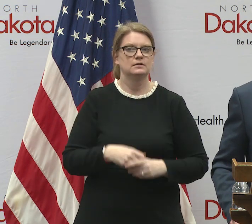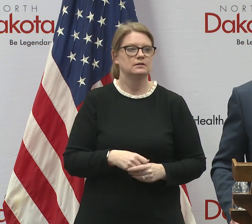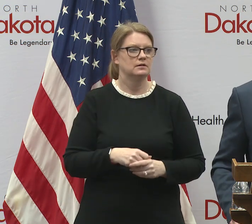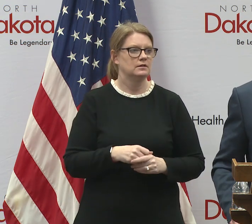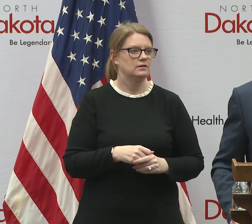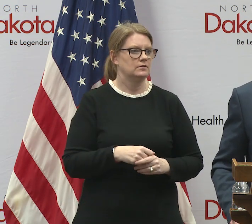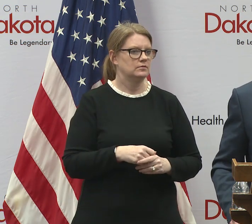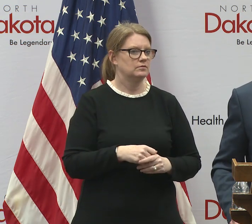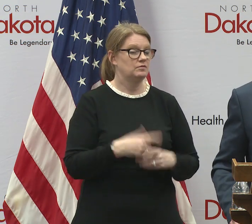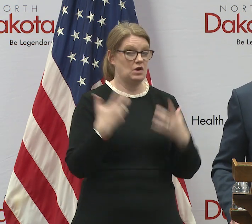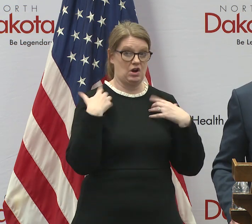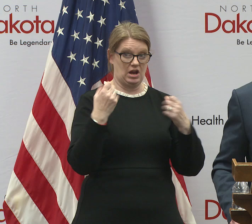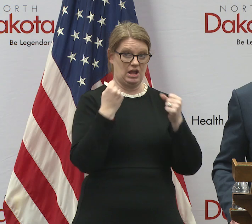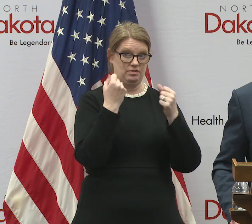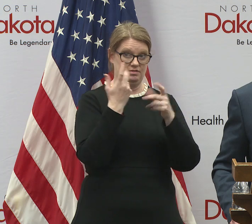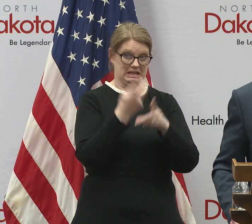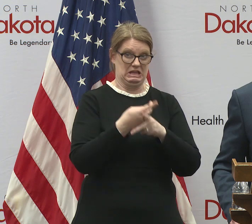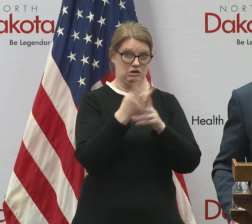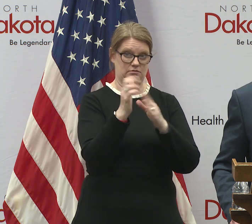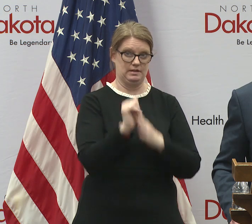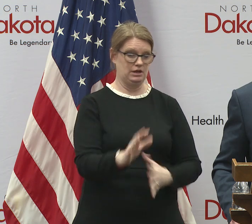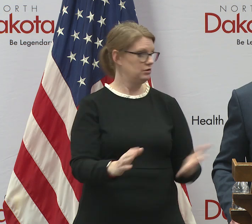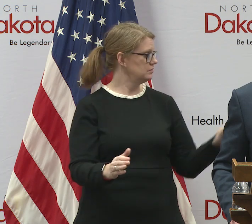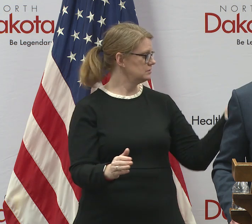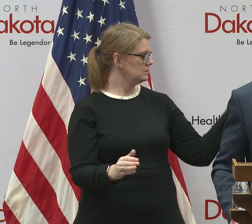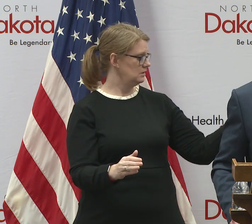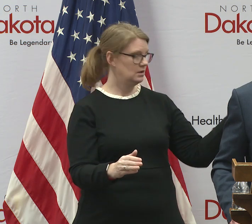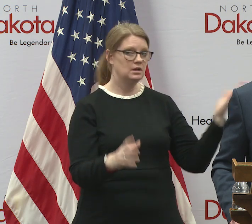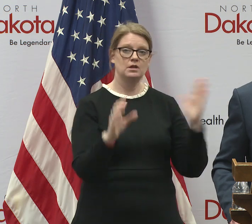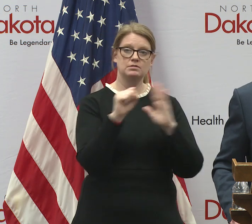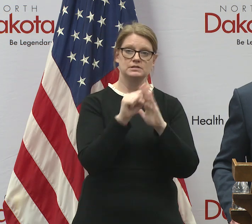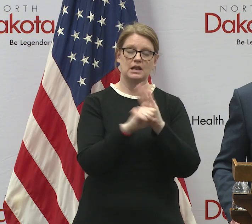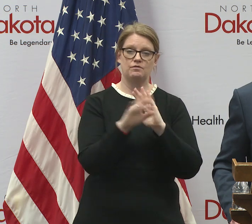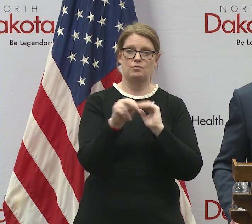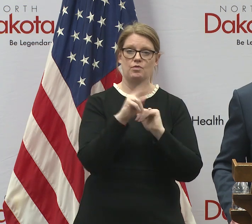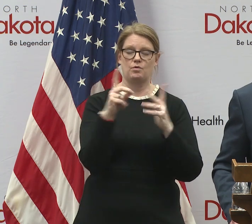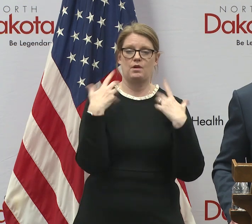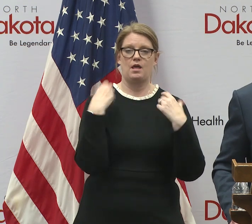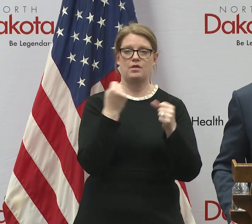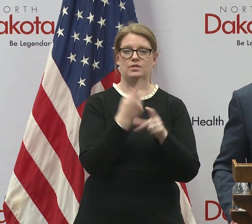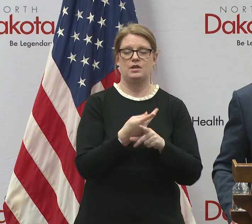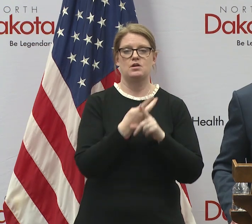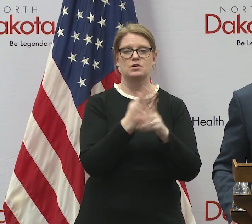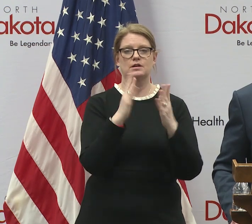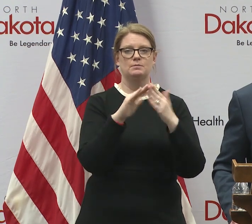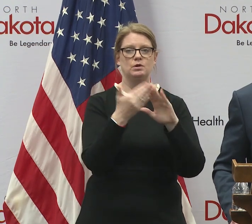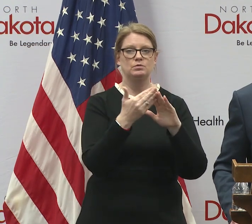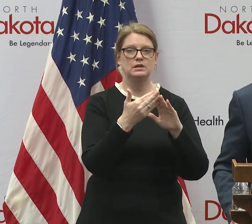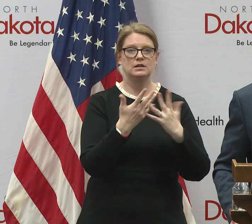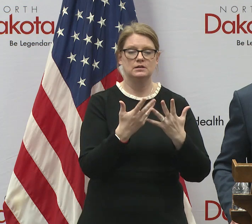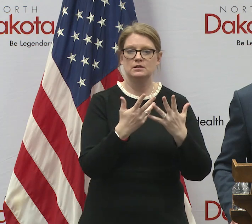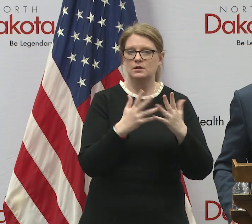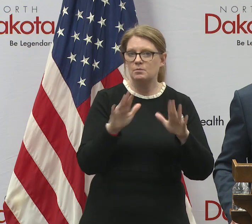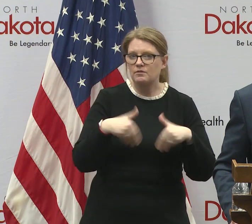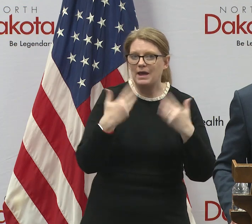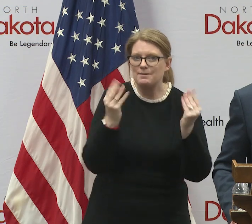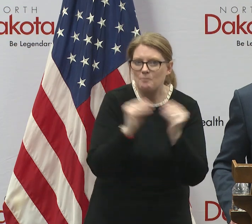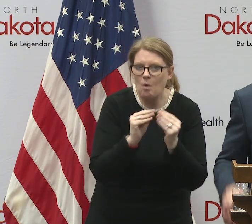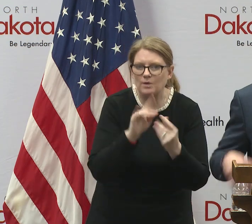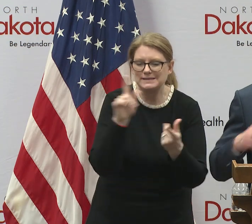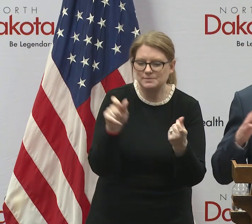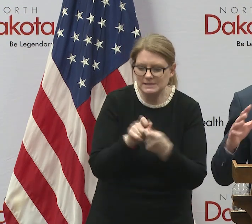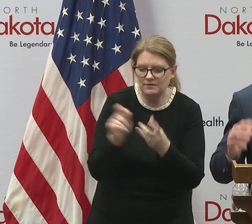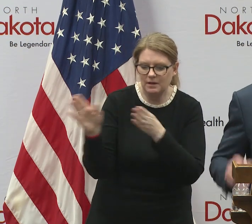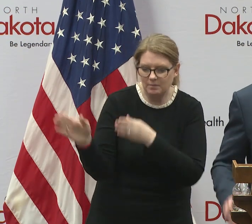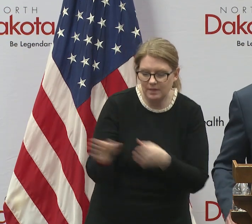from our healthcare leaders. We're working with the state of North Dakota and the healthcare community to make sure that we've got even more detailed planning,